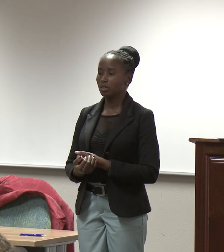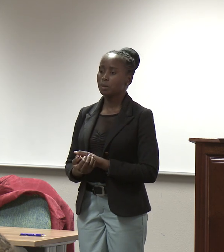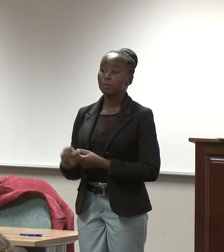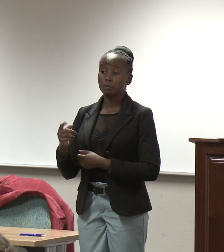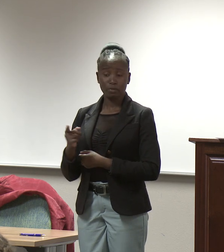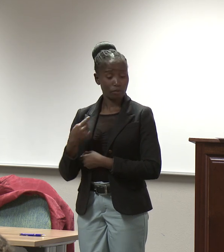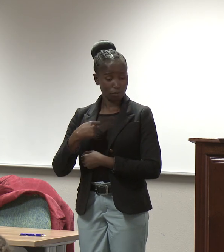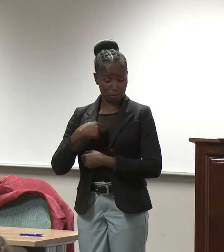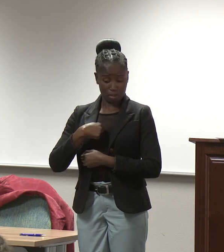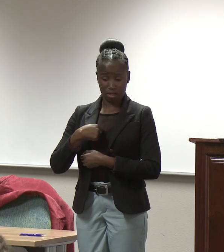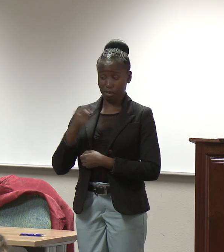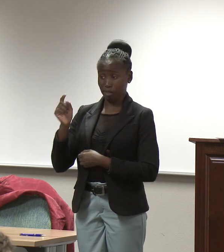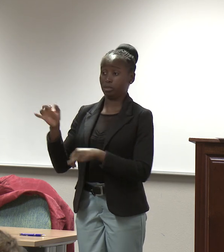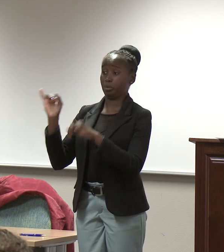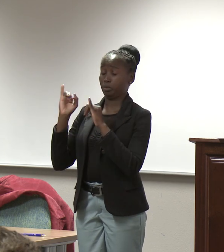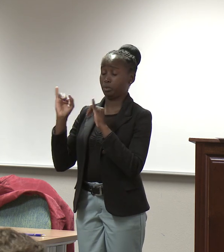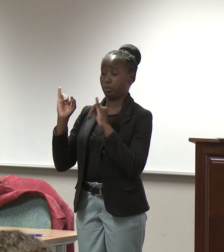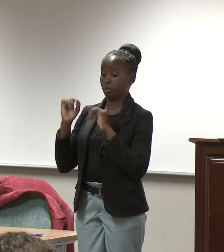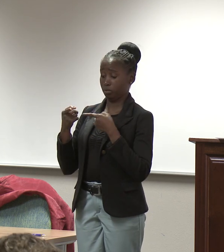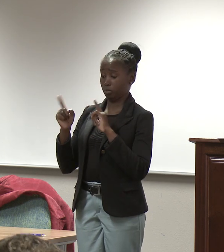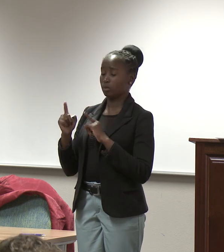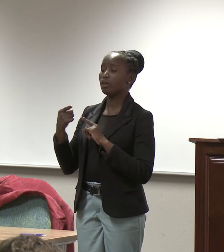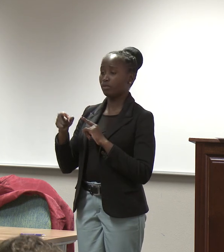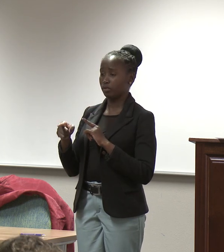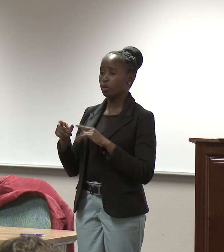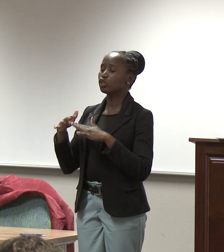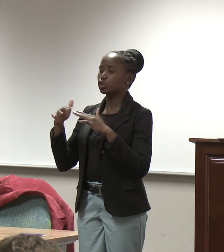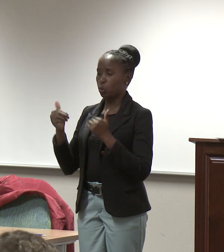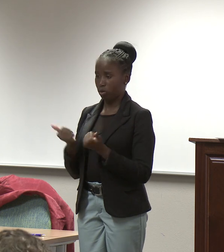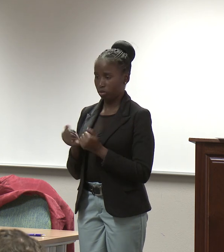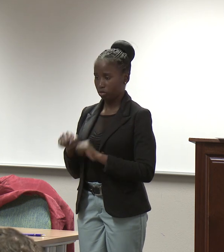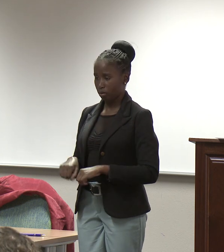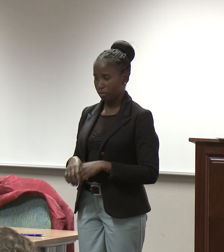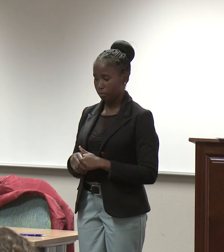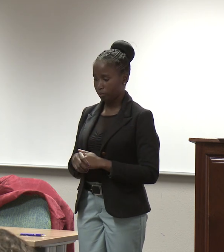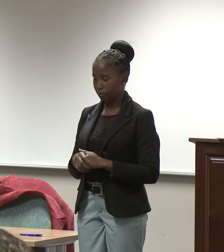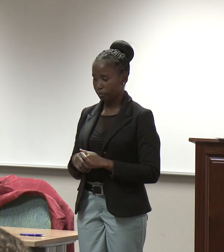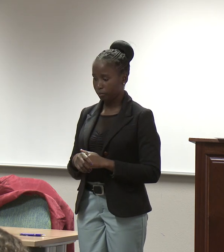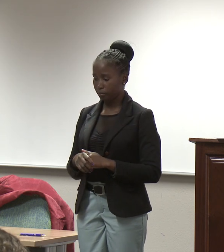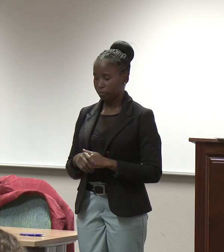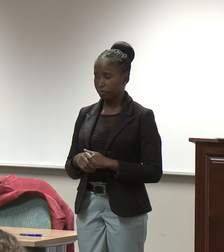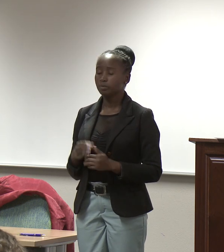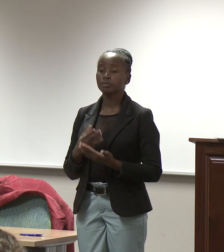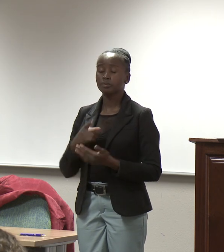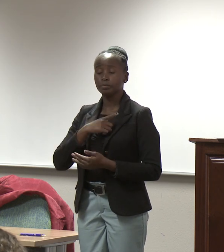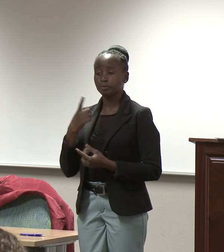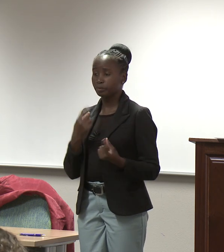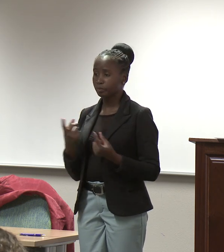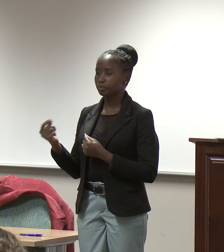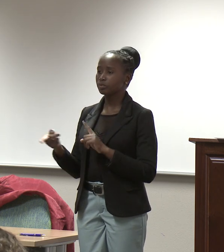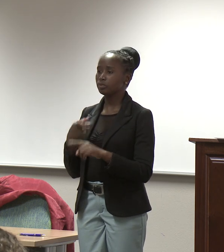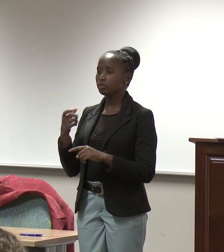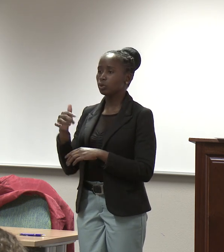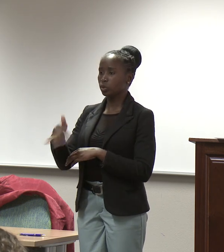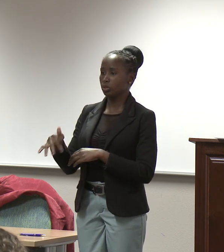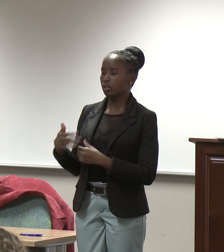a disaster for scholarship. You know, because there are conditions that they're external to the endeavor. So I think